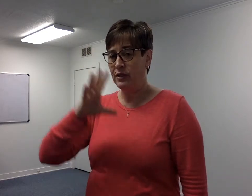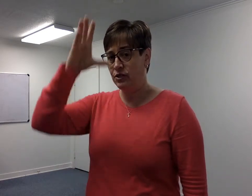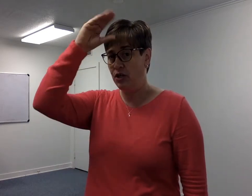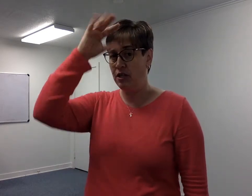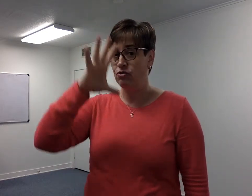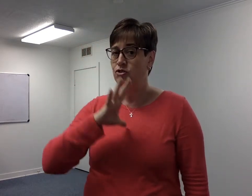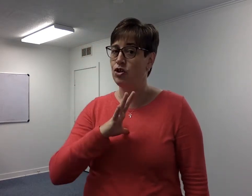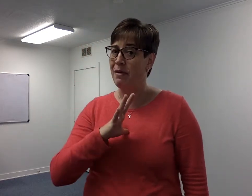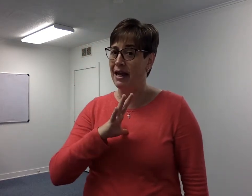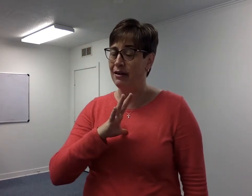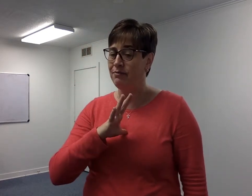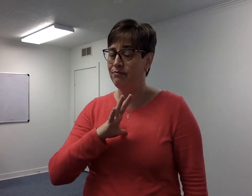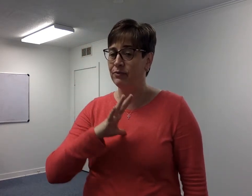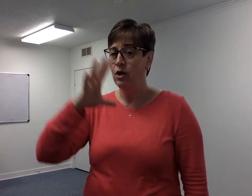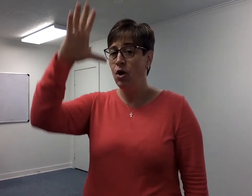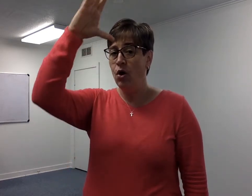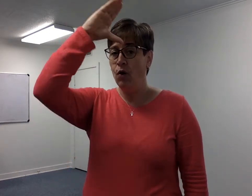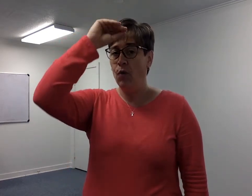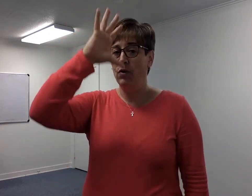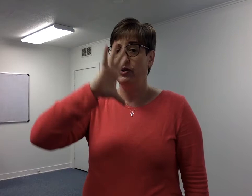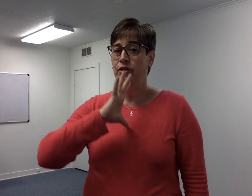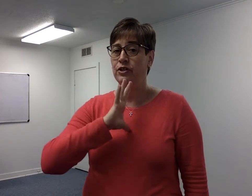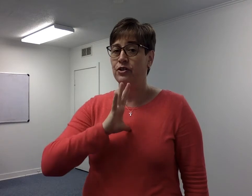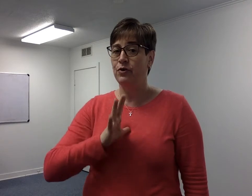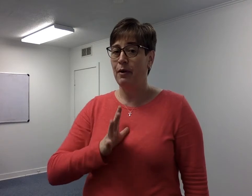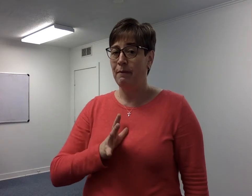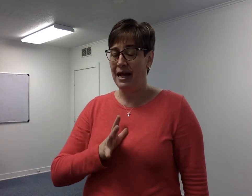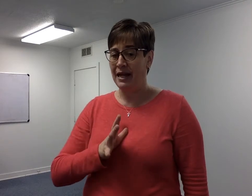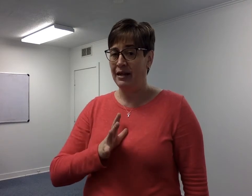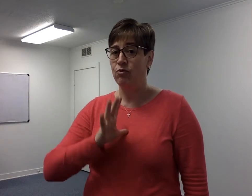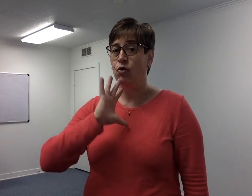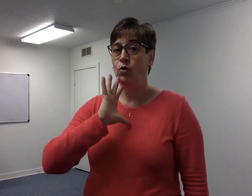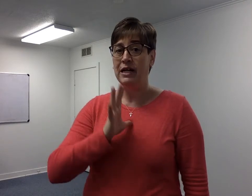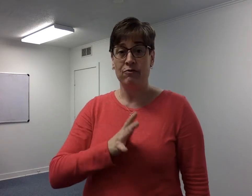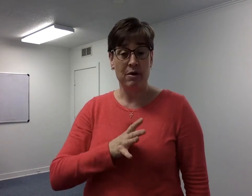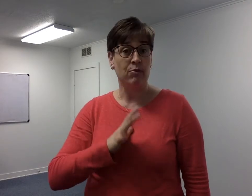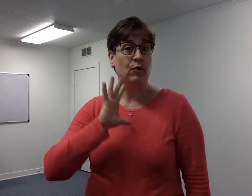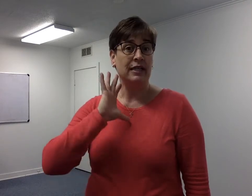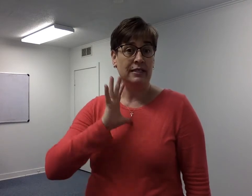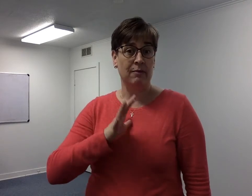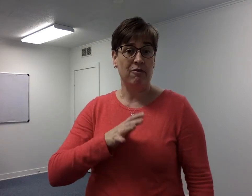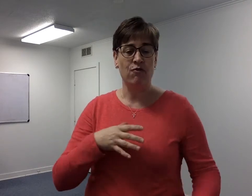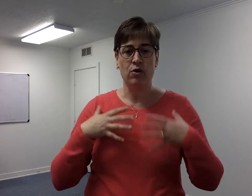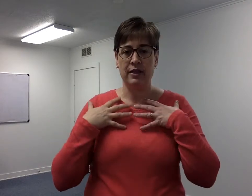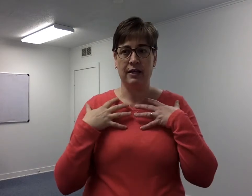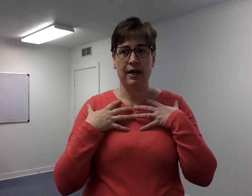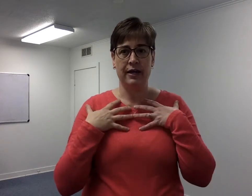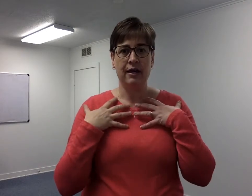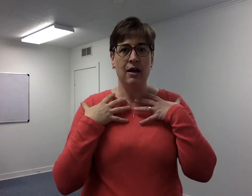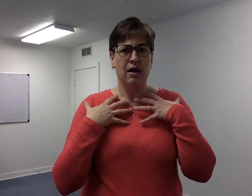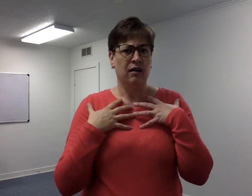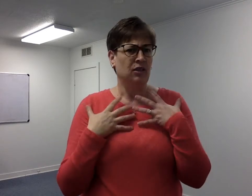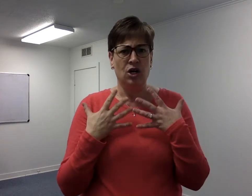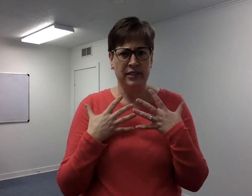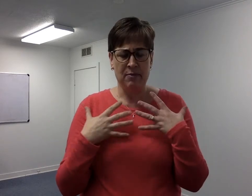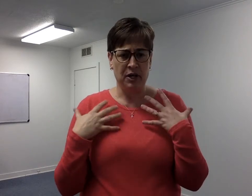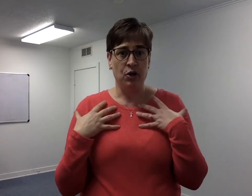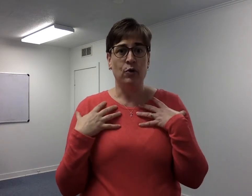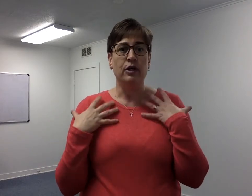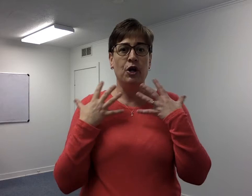So you can either just do man, or you can do man and roll down. Remember we had said before that like long time ago,